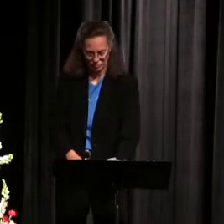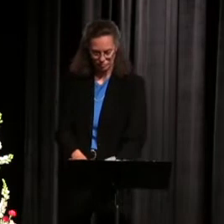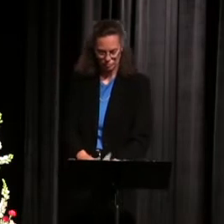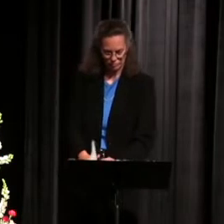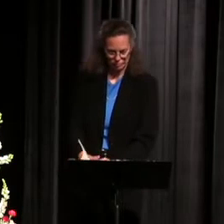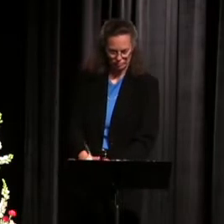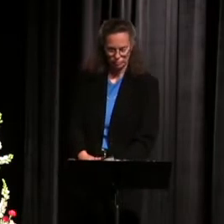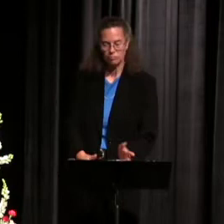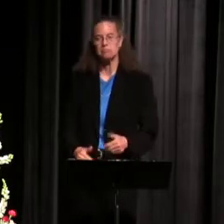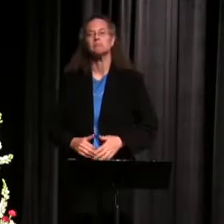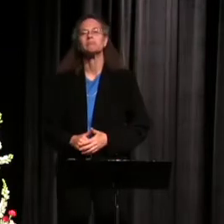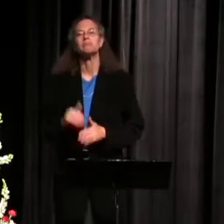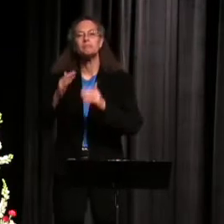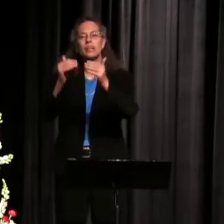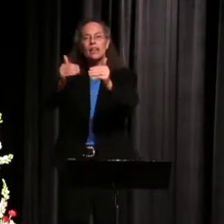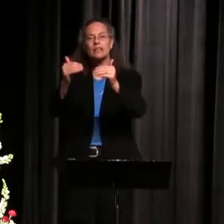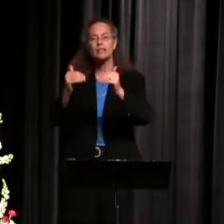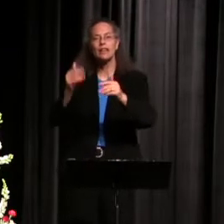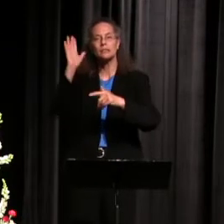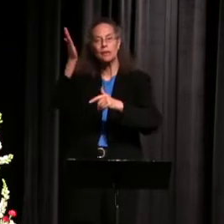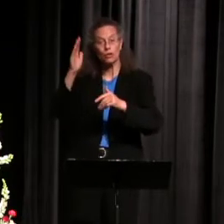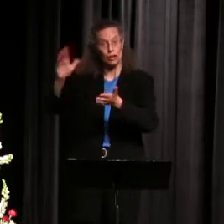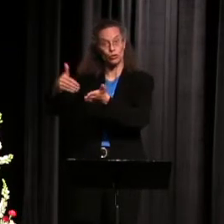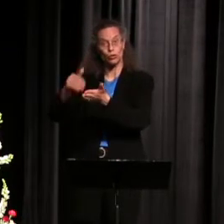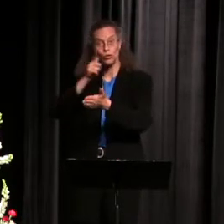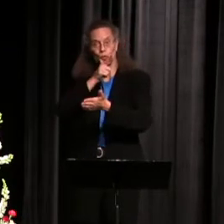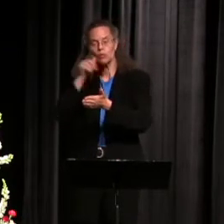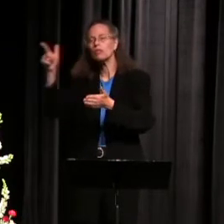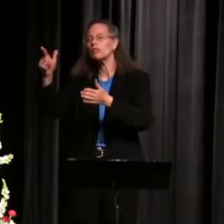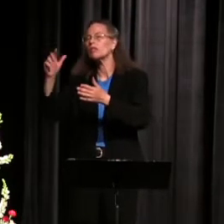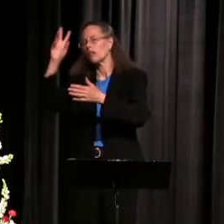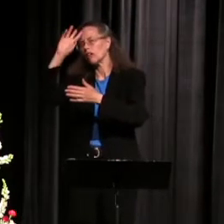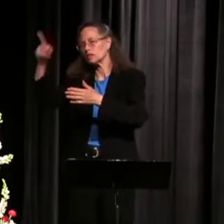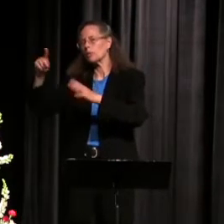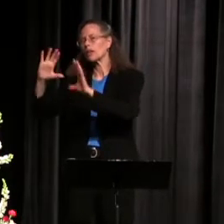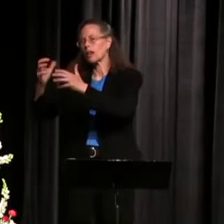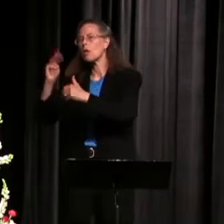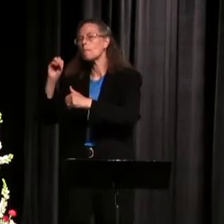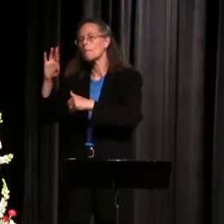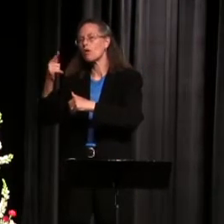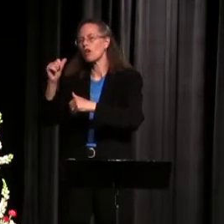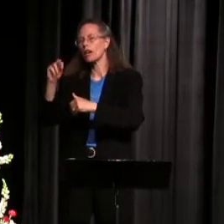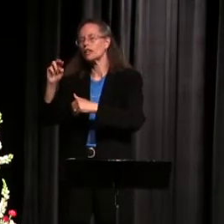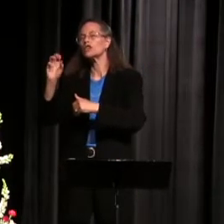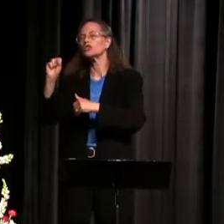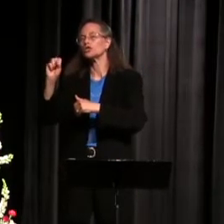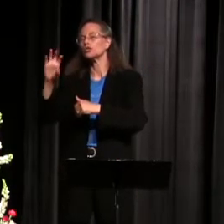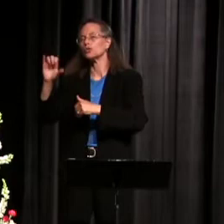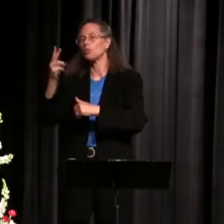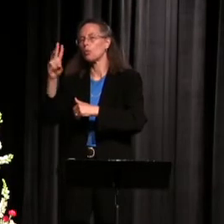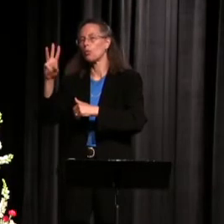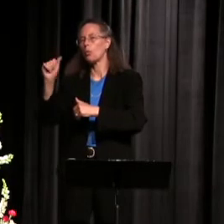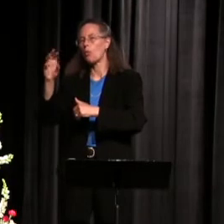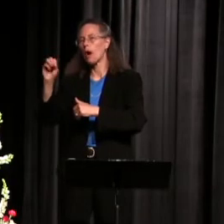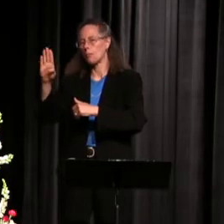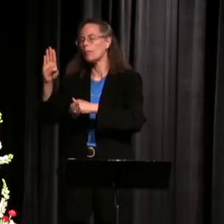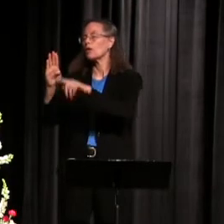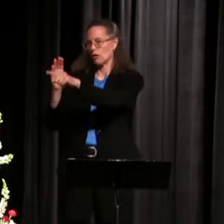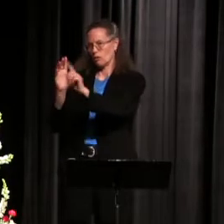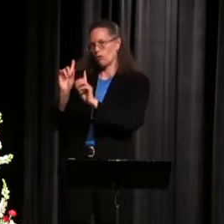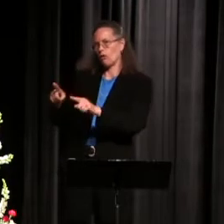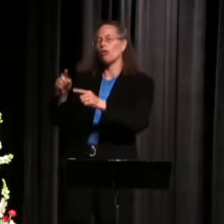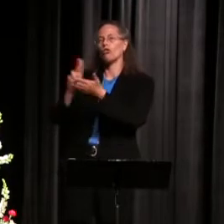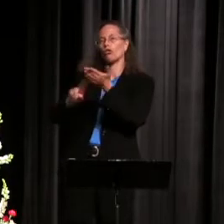Our next speaker will be introduced by the vice president of the class, Ms. Morgan Schwab, who's headed off to the University of Virginia to study